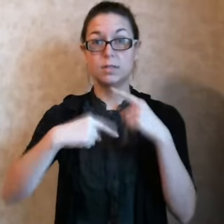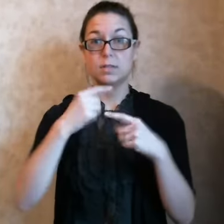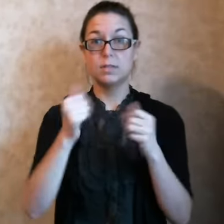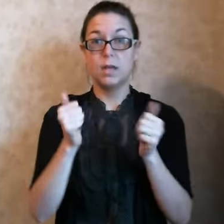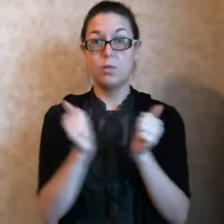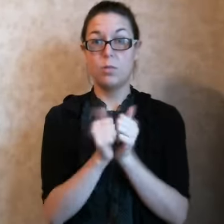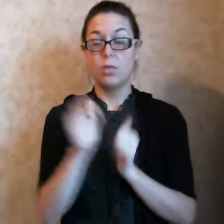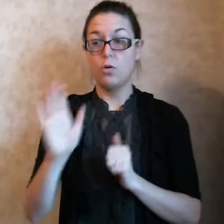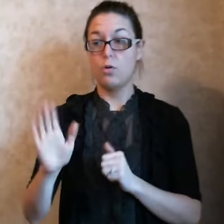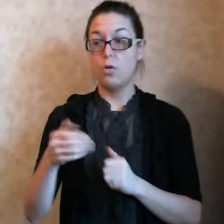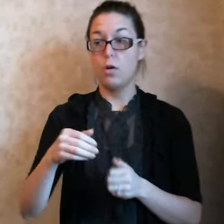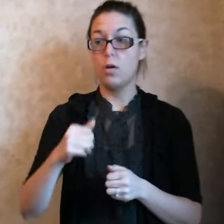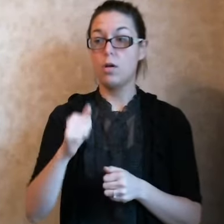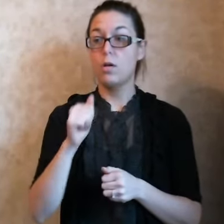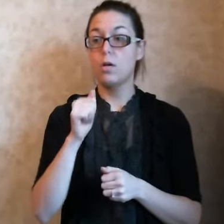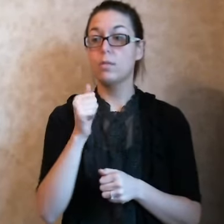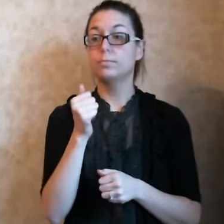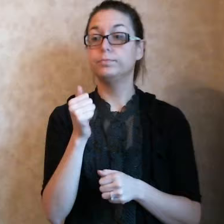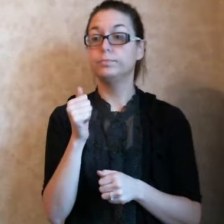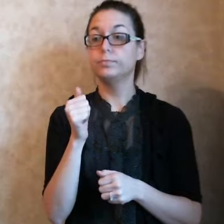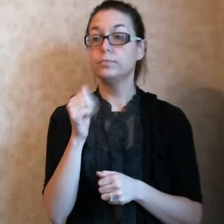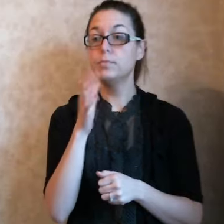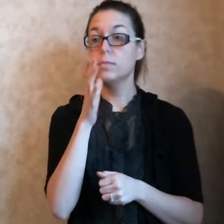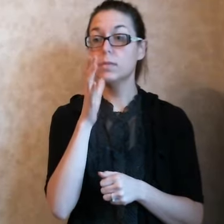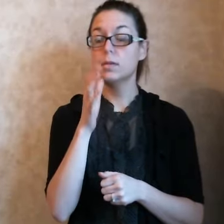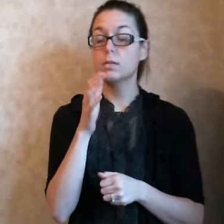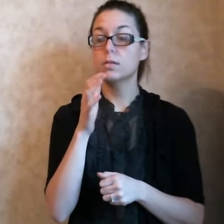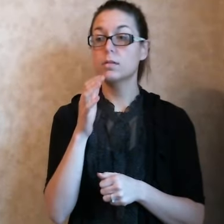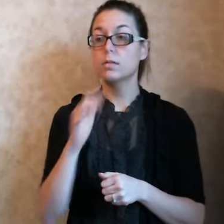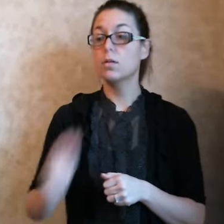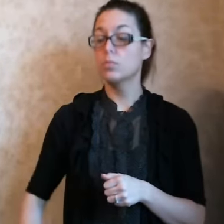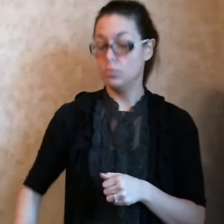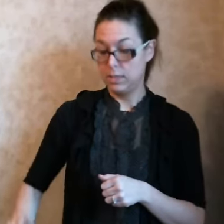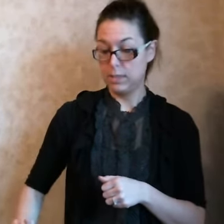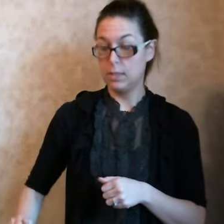cueing to her. And then at the age of 5, she relearned how to sign.